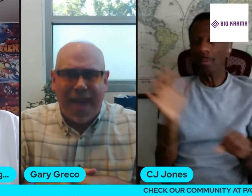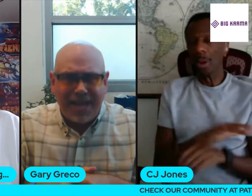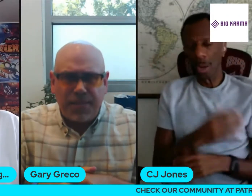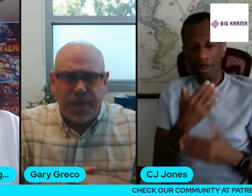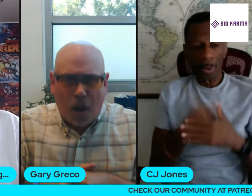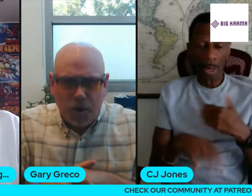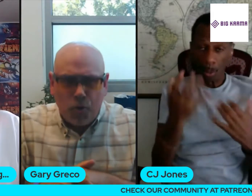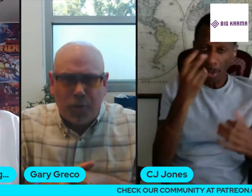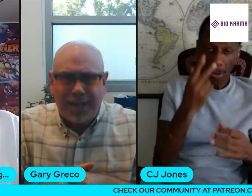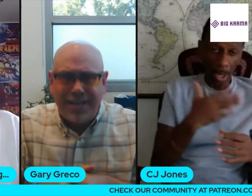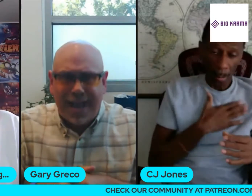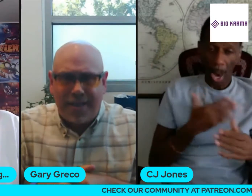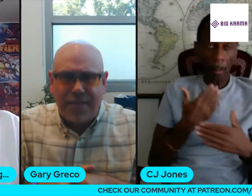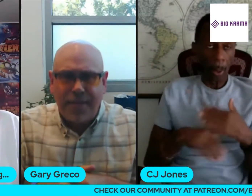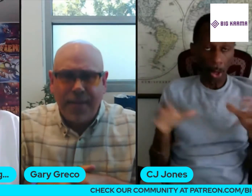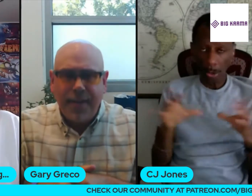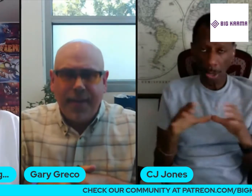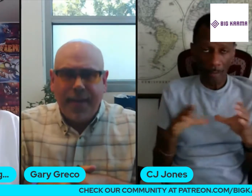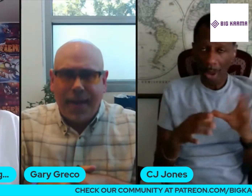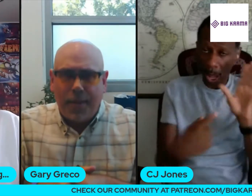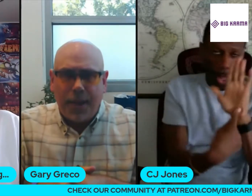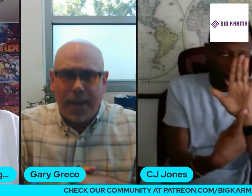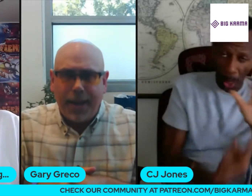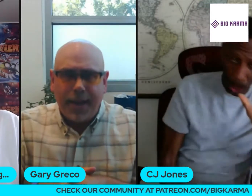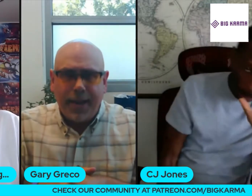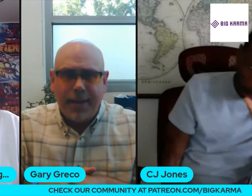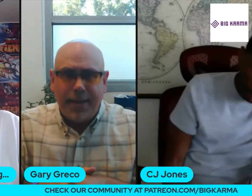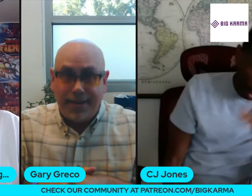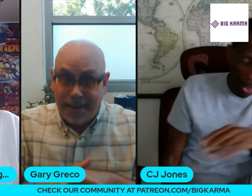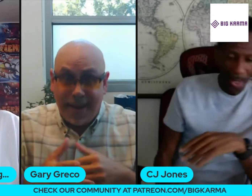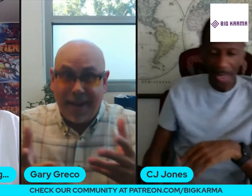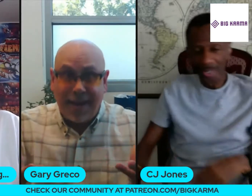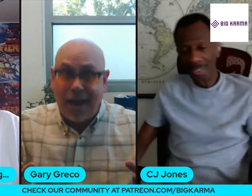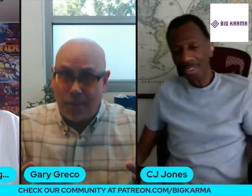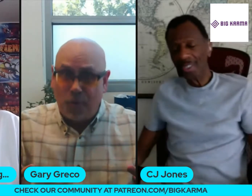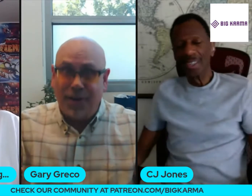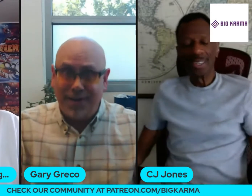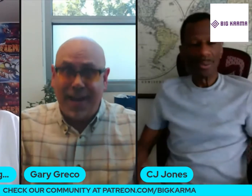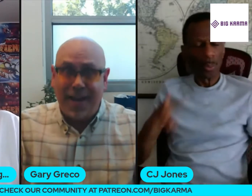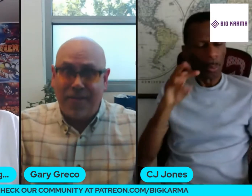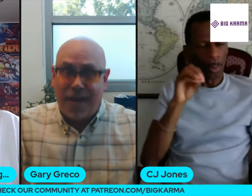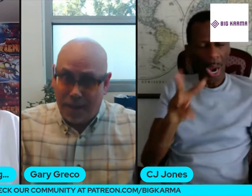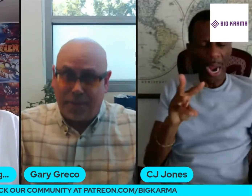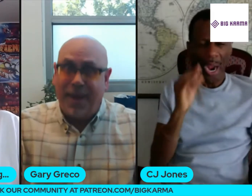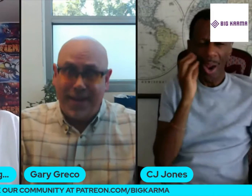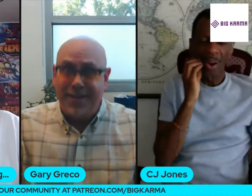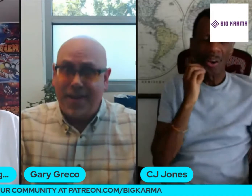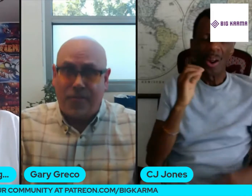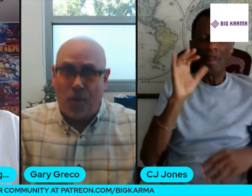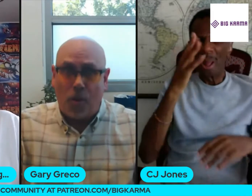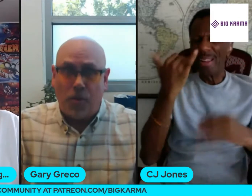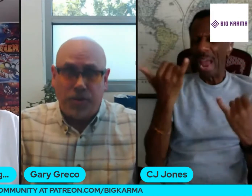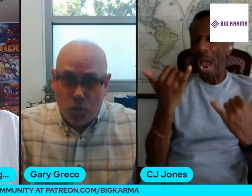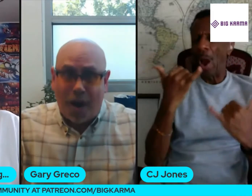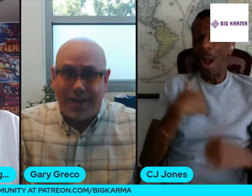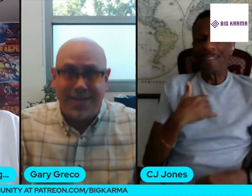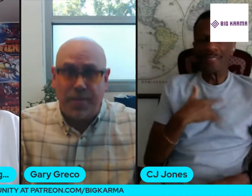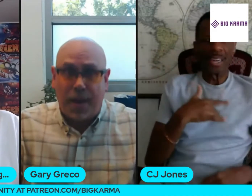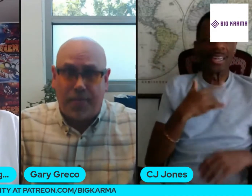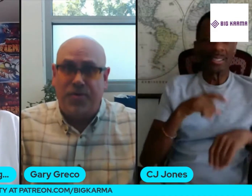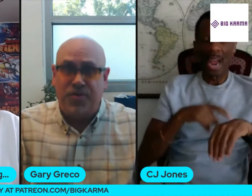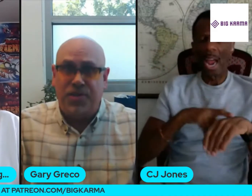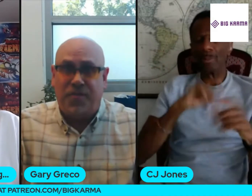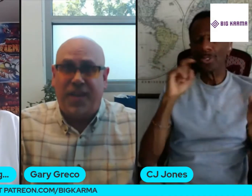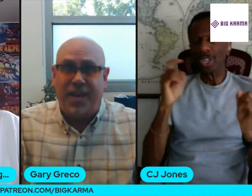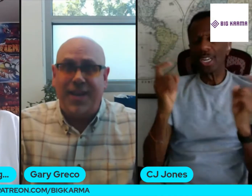And they've asked me, are you really deaf? And I'm like, yeah, I'm really deaf. I played a deaf role. Do you want to see